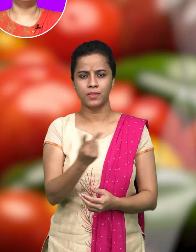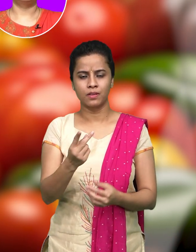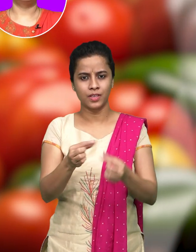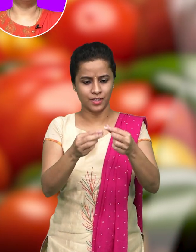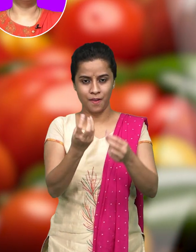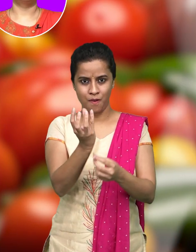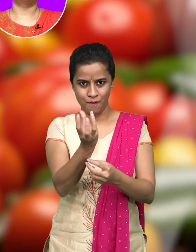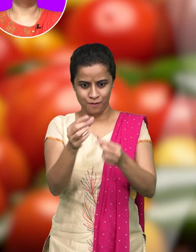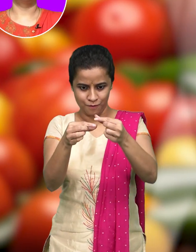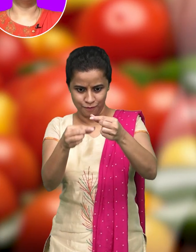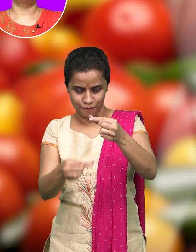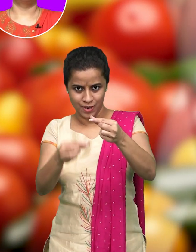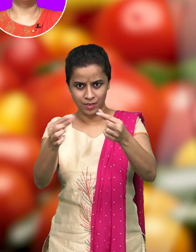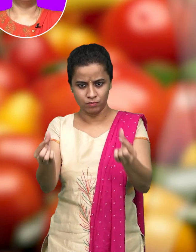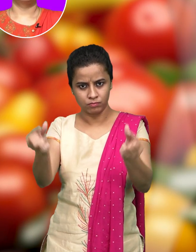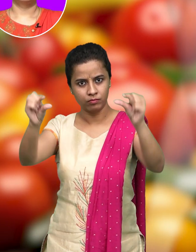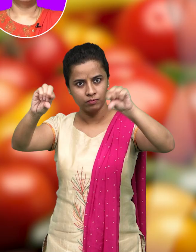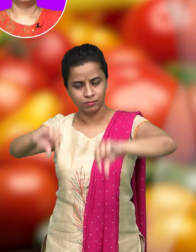funnel.